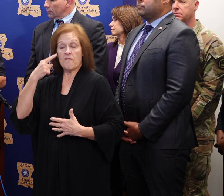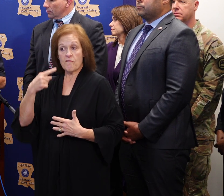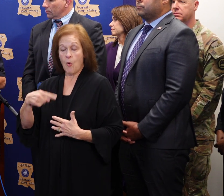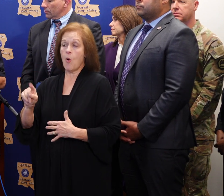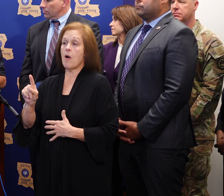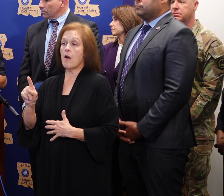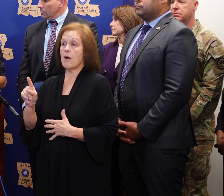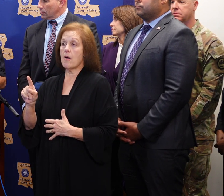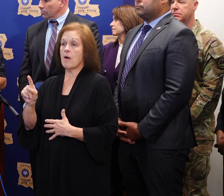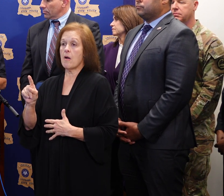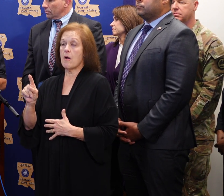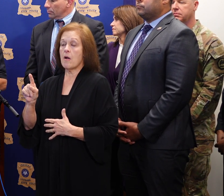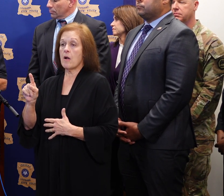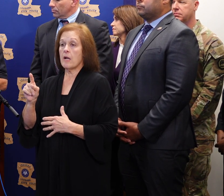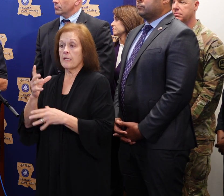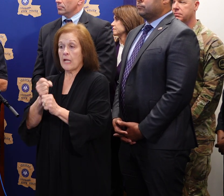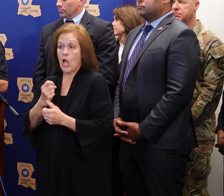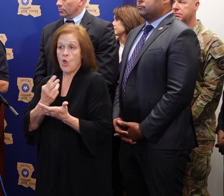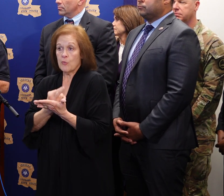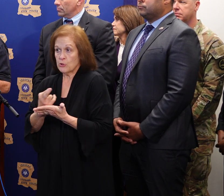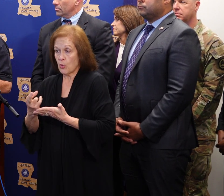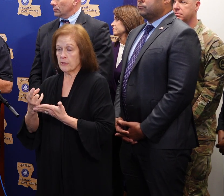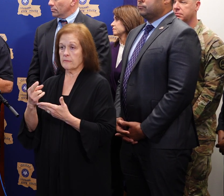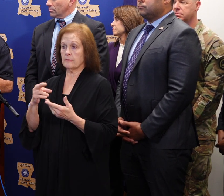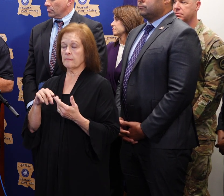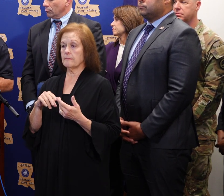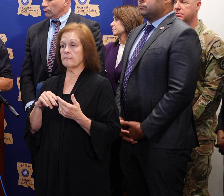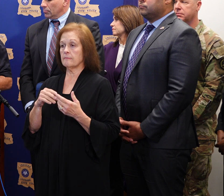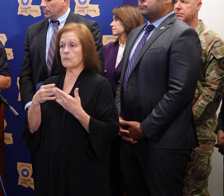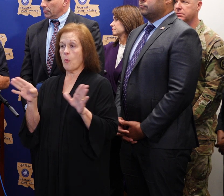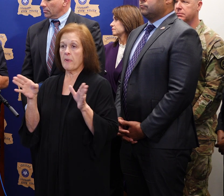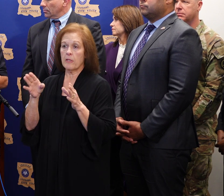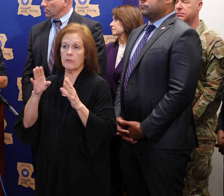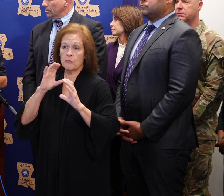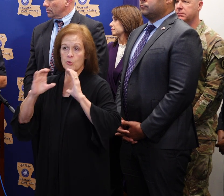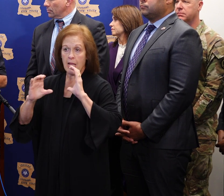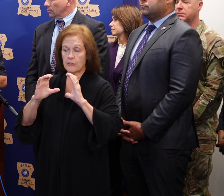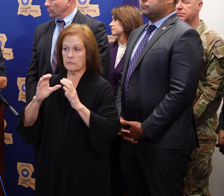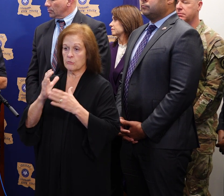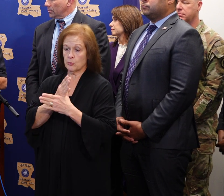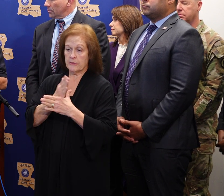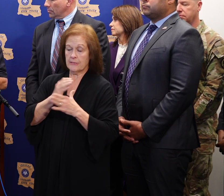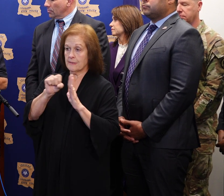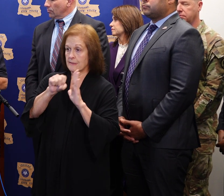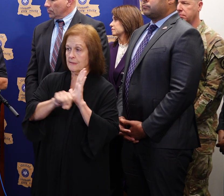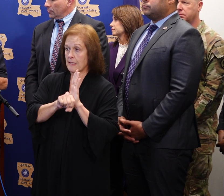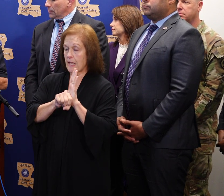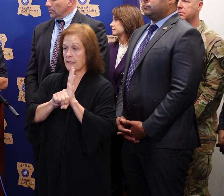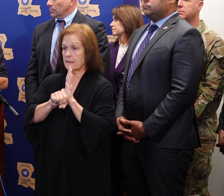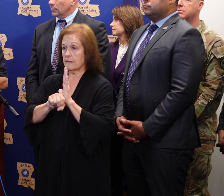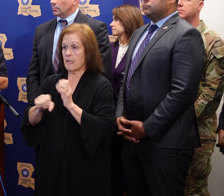streamline resources and communications between state, local,